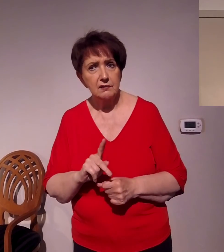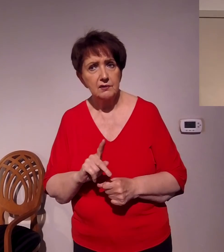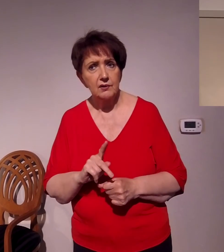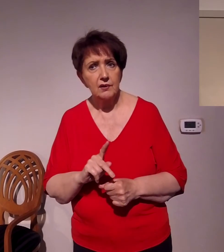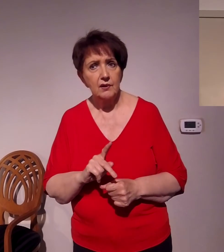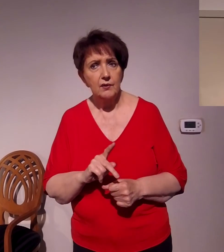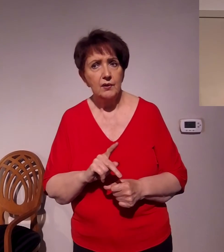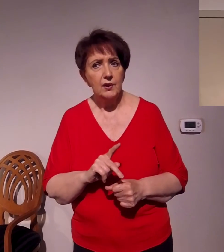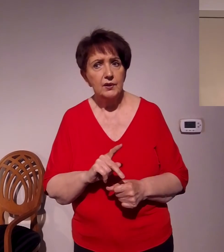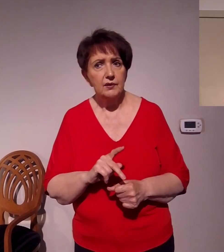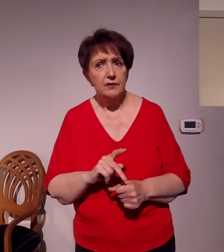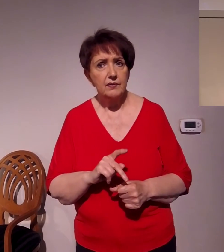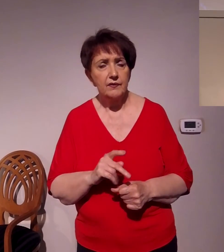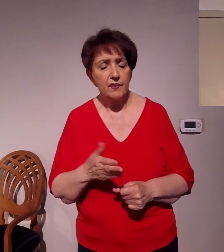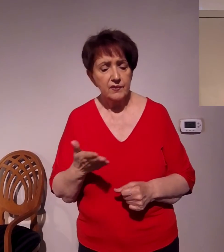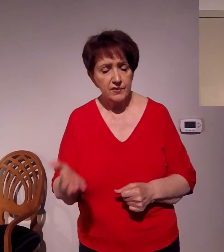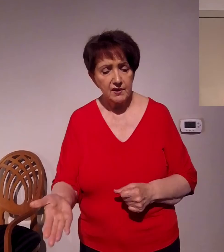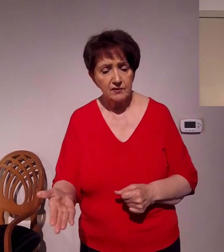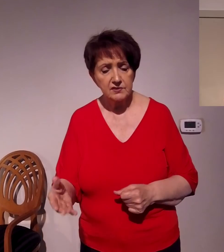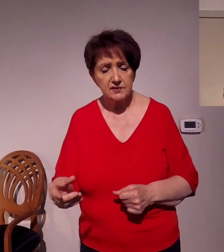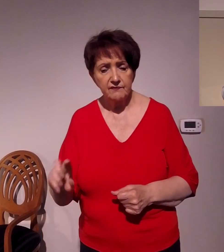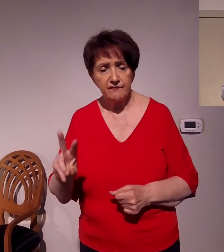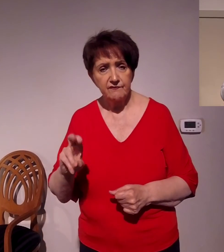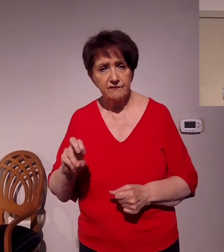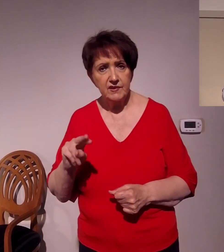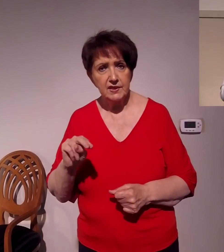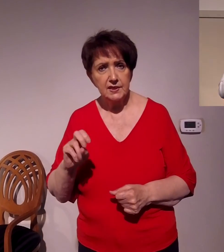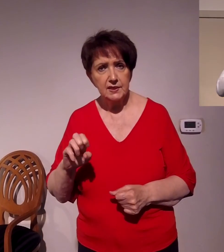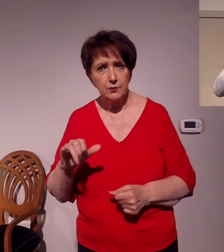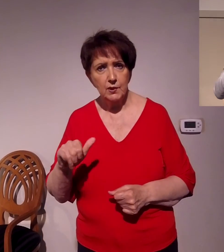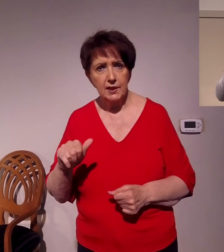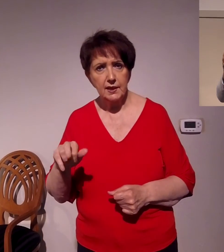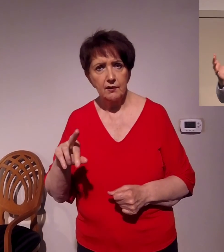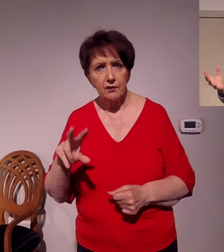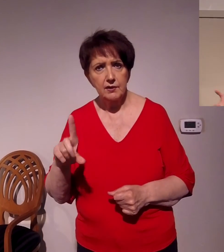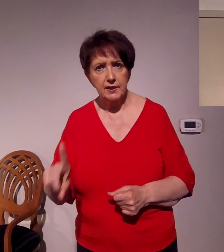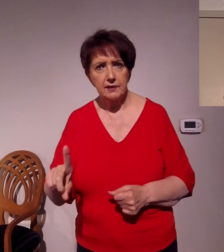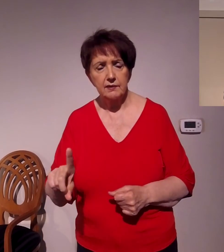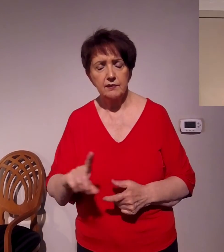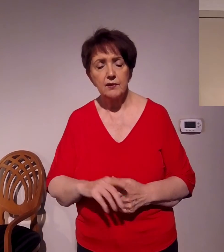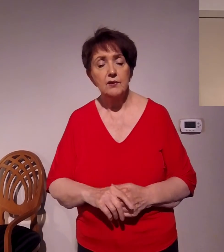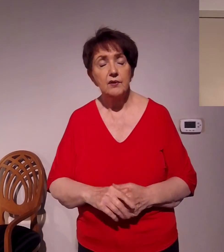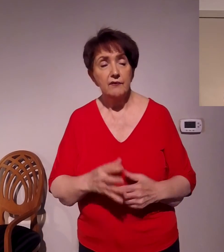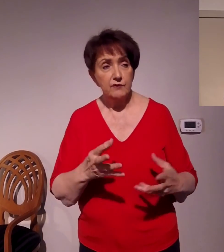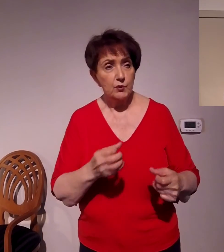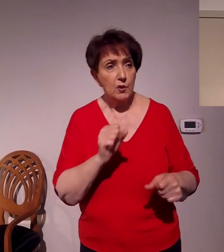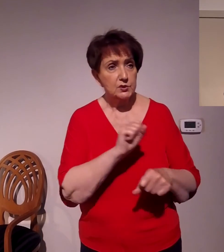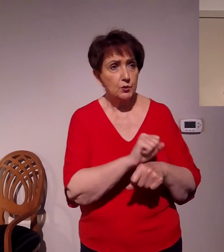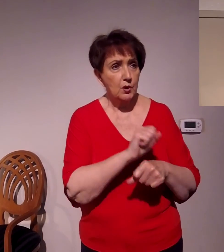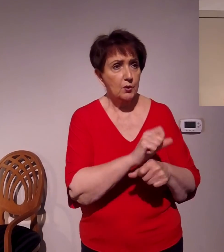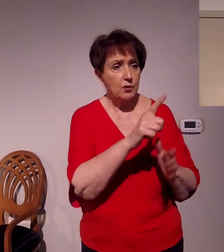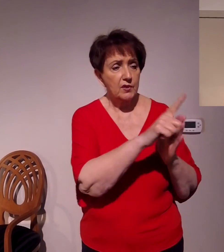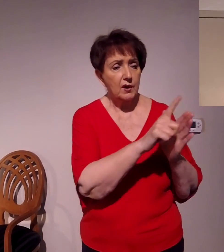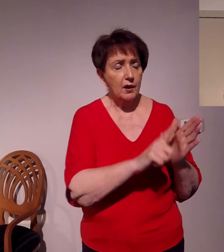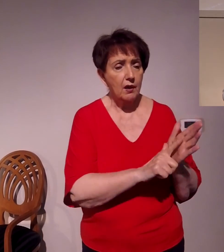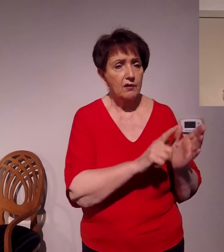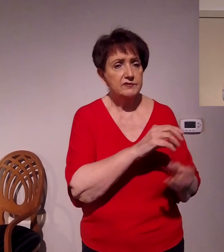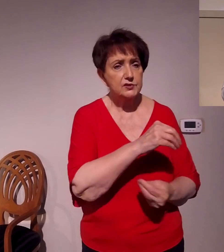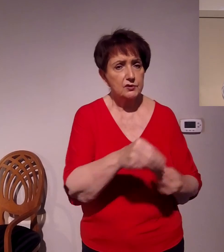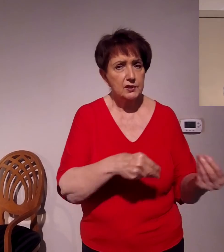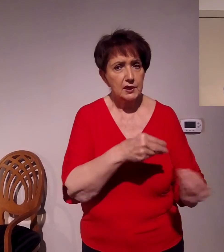that there's the vineyard right there. If you want to work with the law of circulation, do